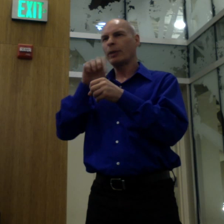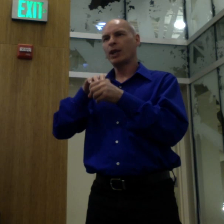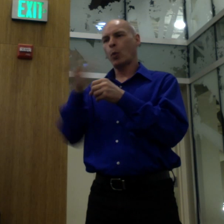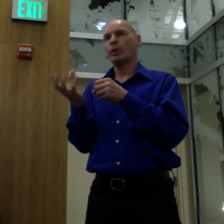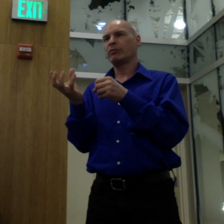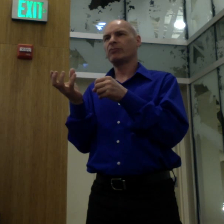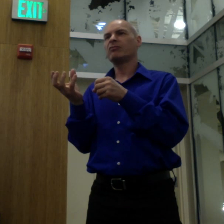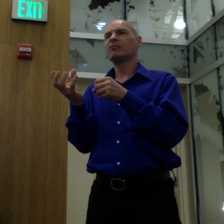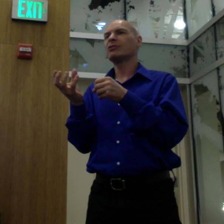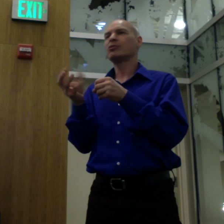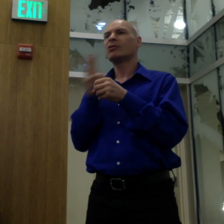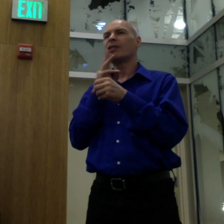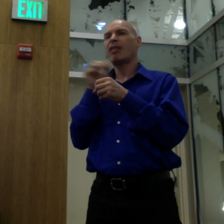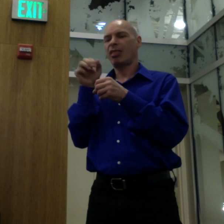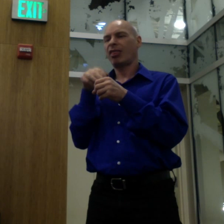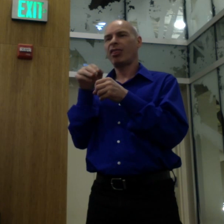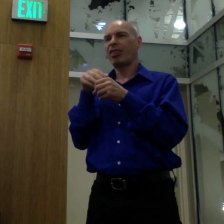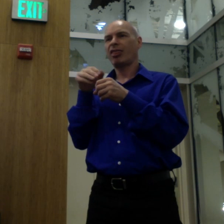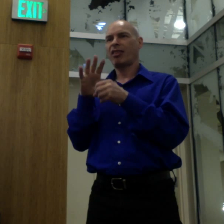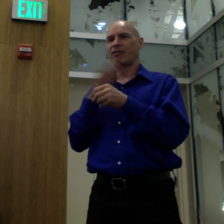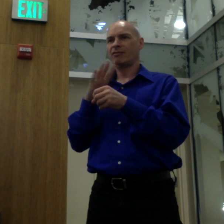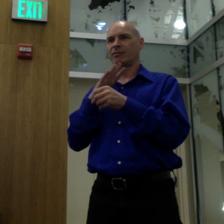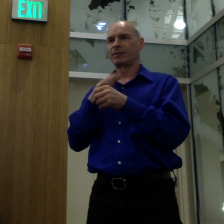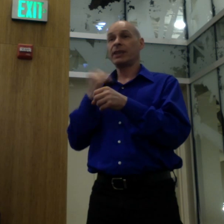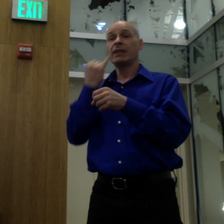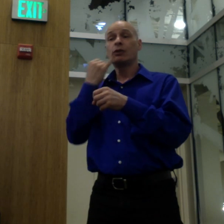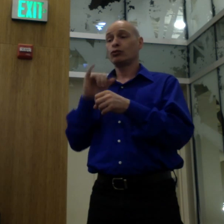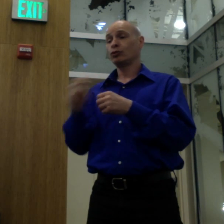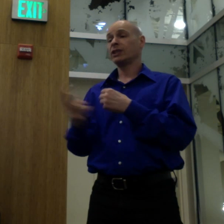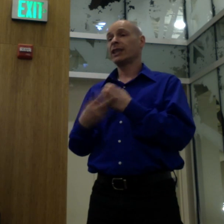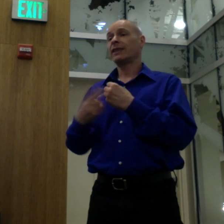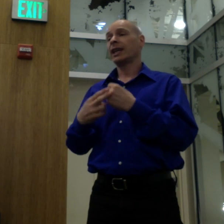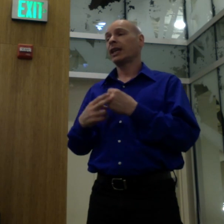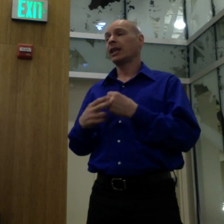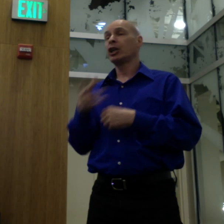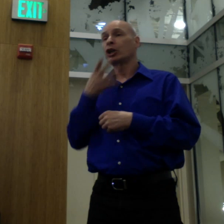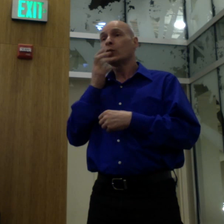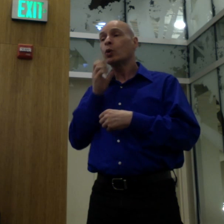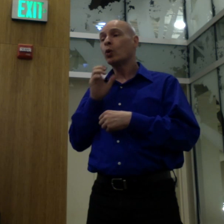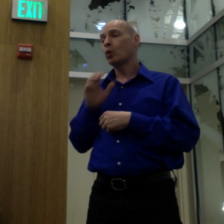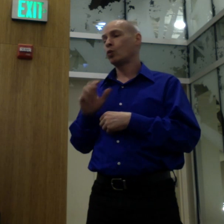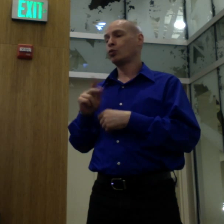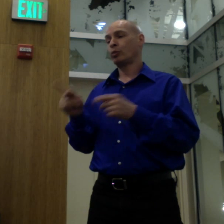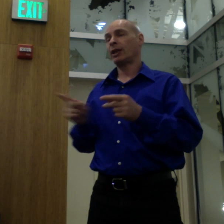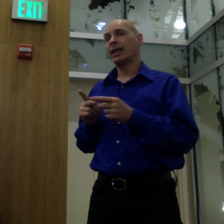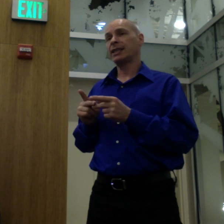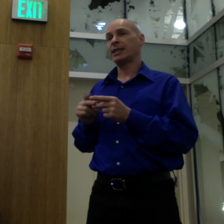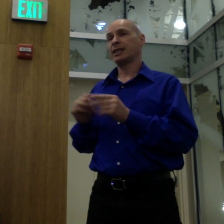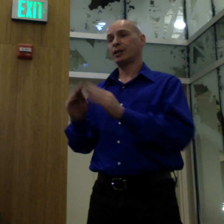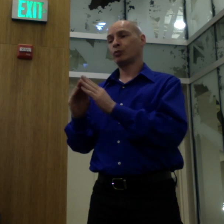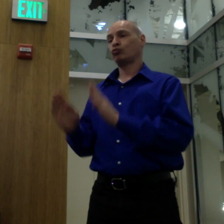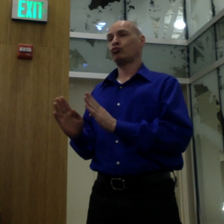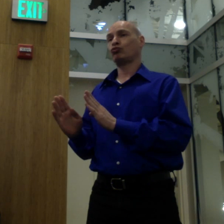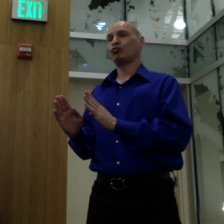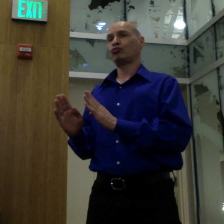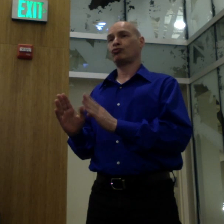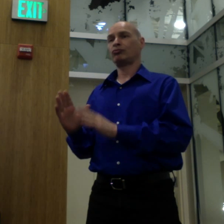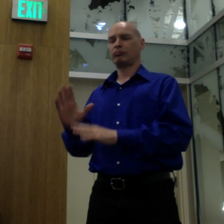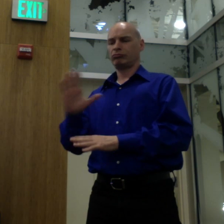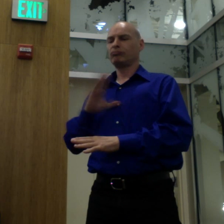been tapped into. If you keep it in a cool, shady place, it should last quite a